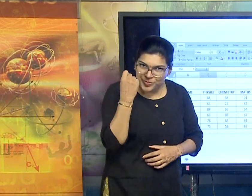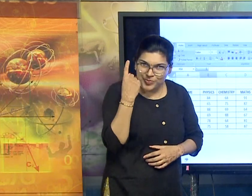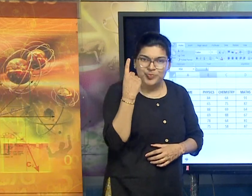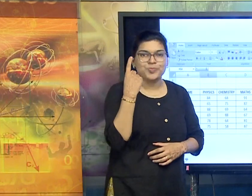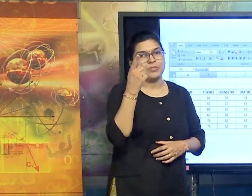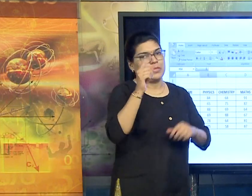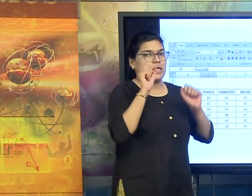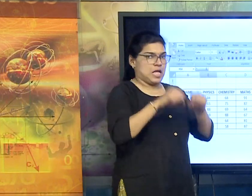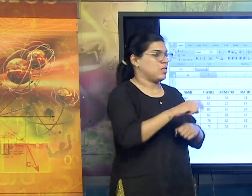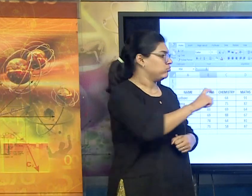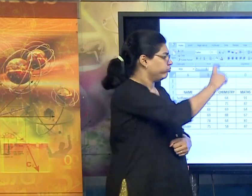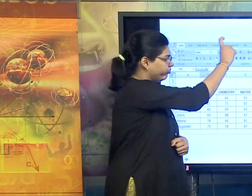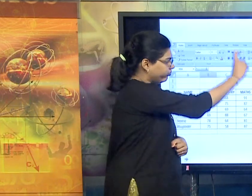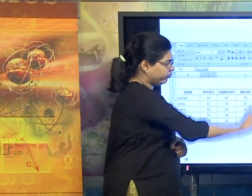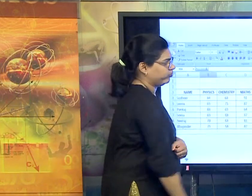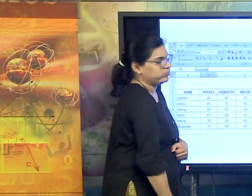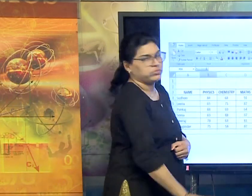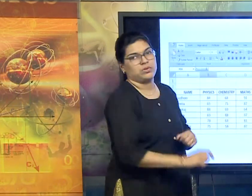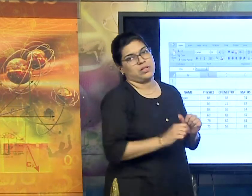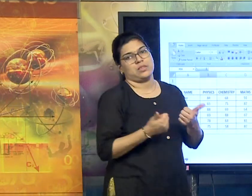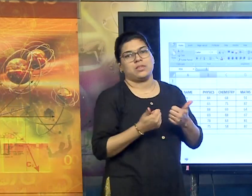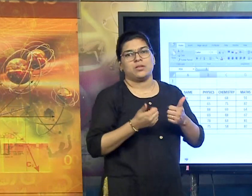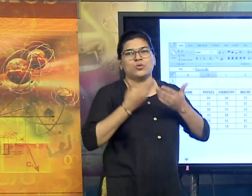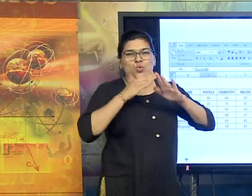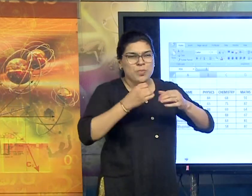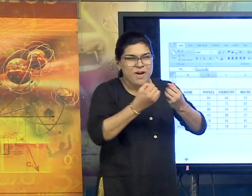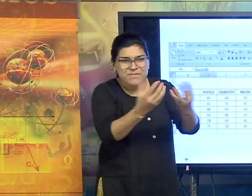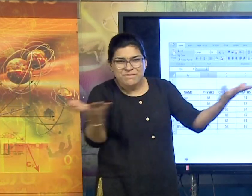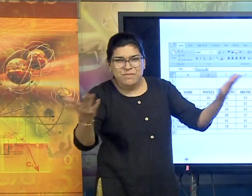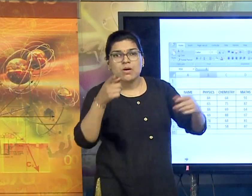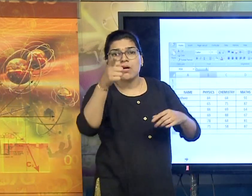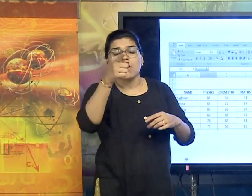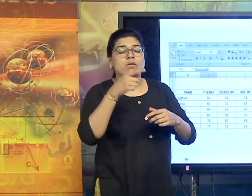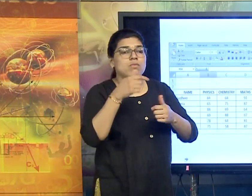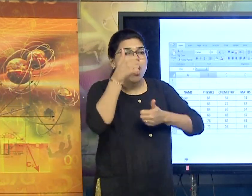68. So this way we can do for all the learners.